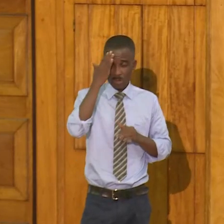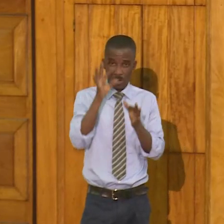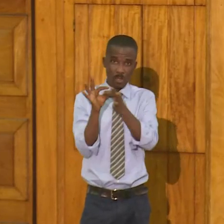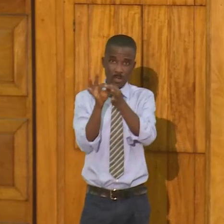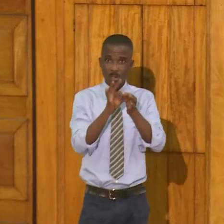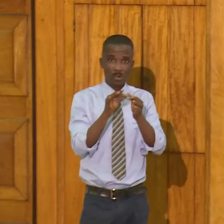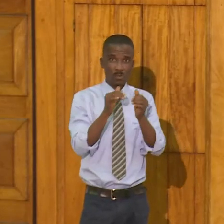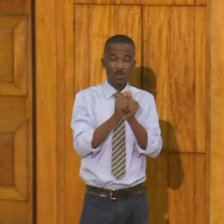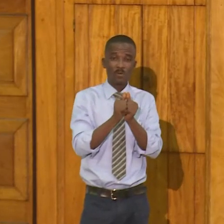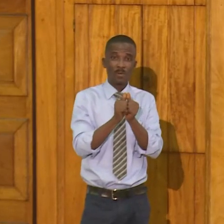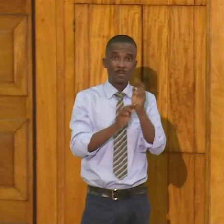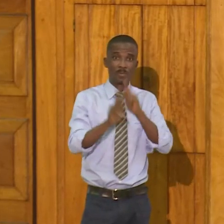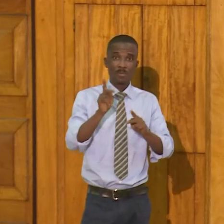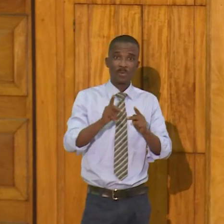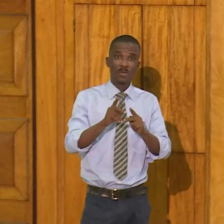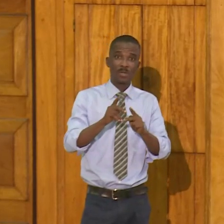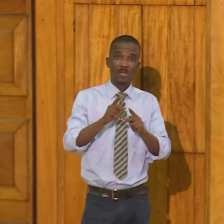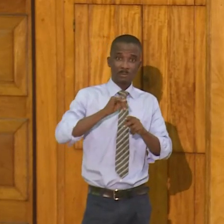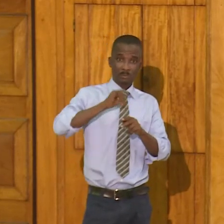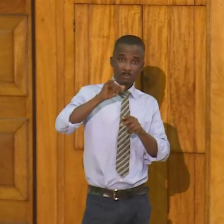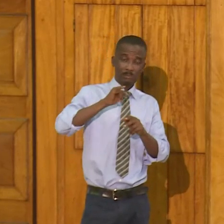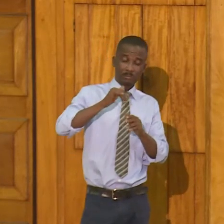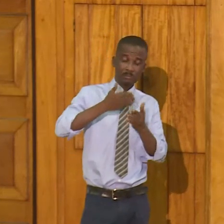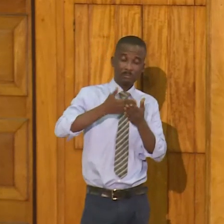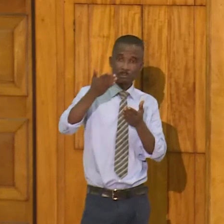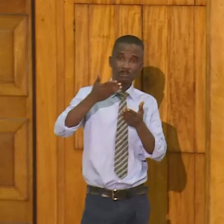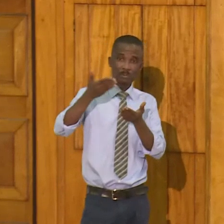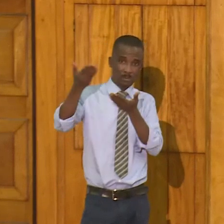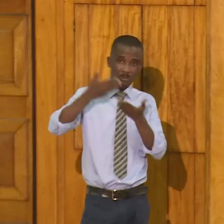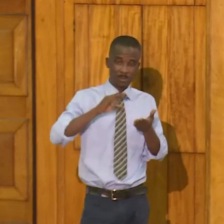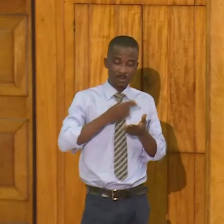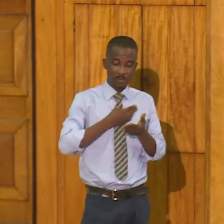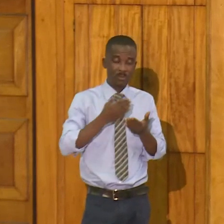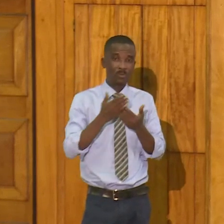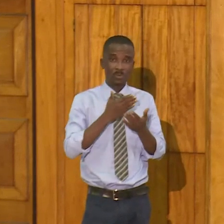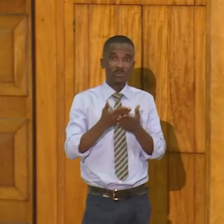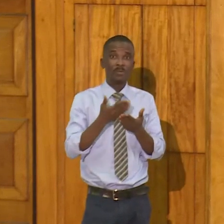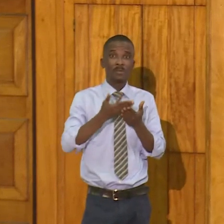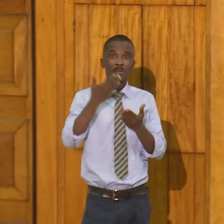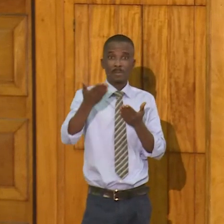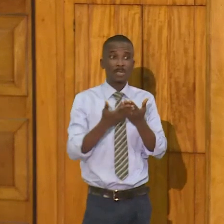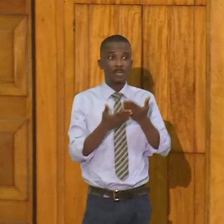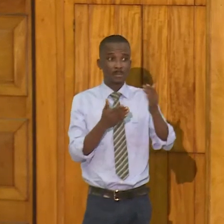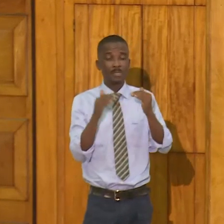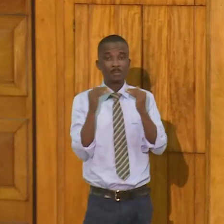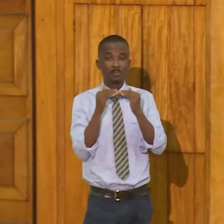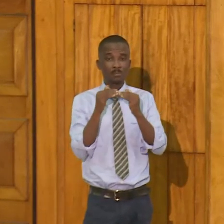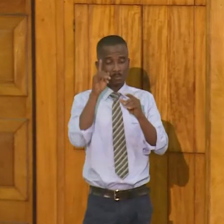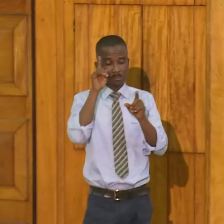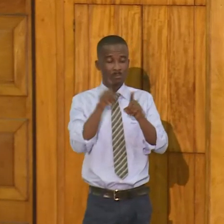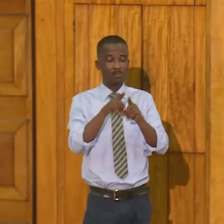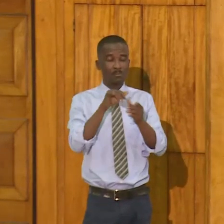with the vendor to make sure that we're also tracking whatever the number of reagents that they are buying, that is actually agree with the number of